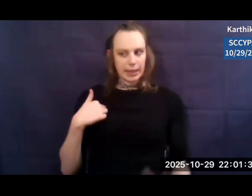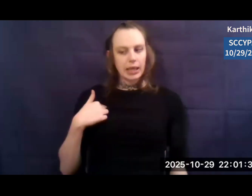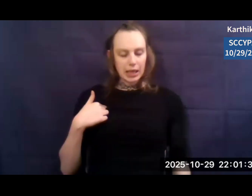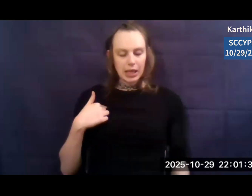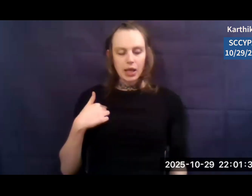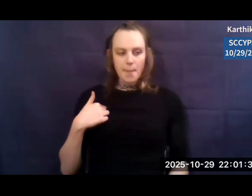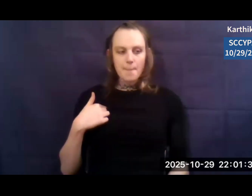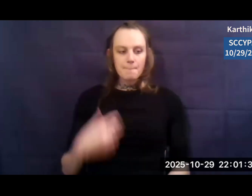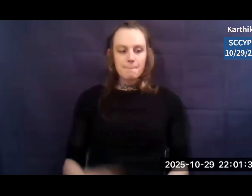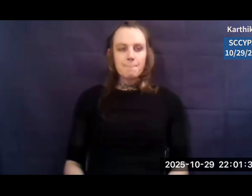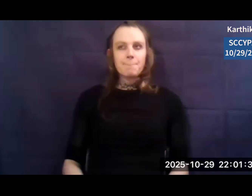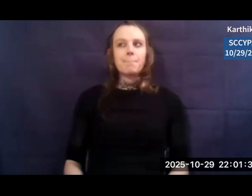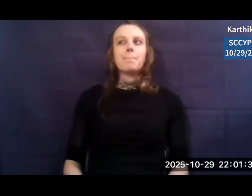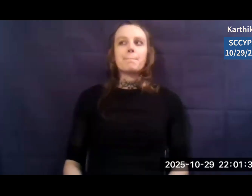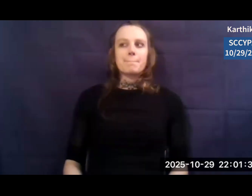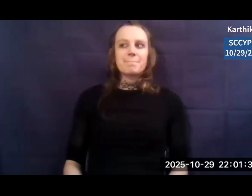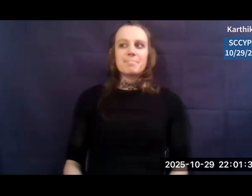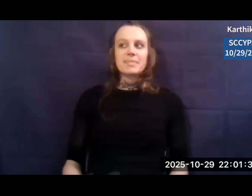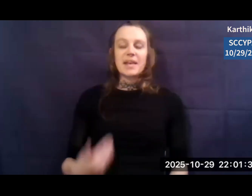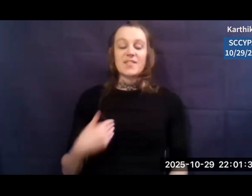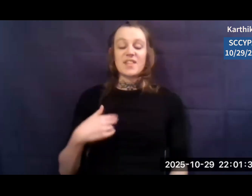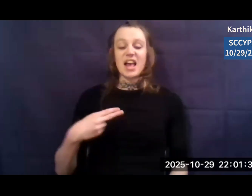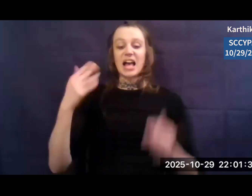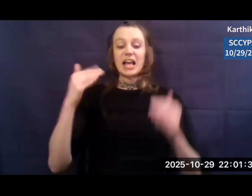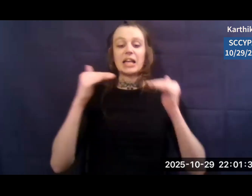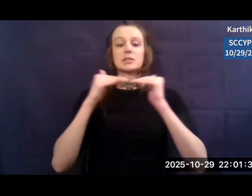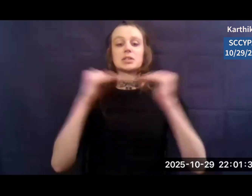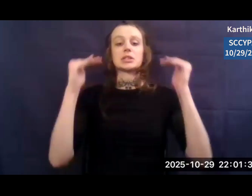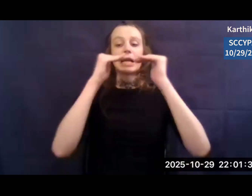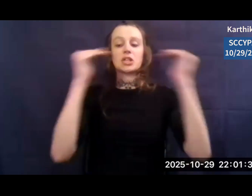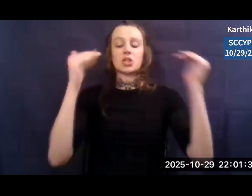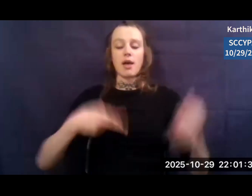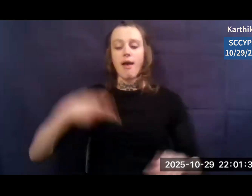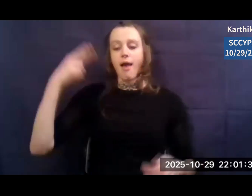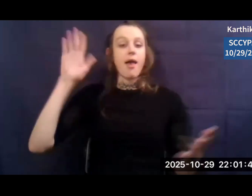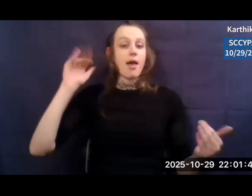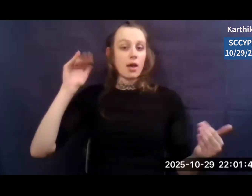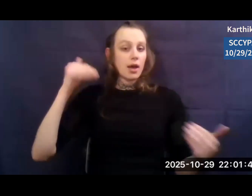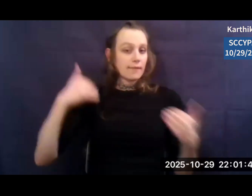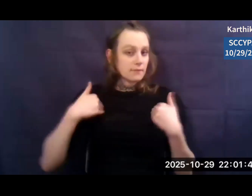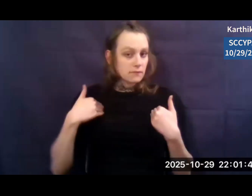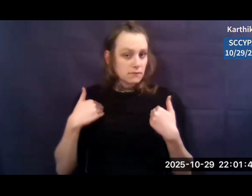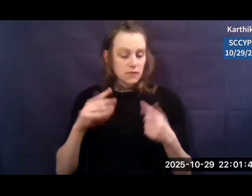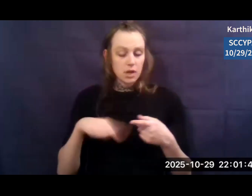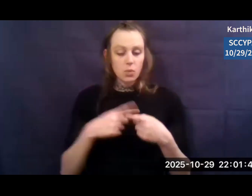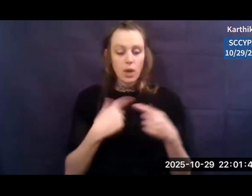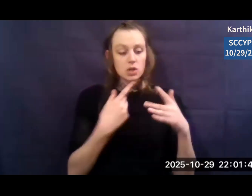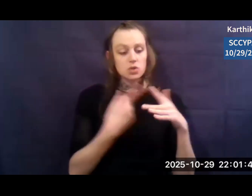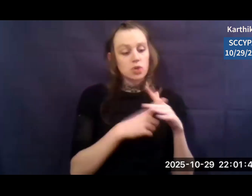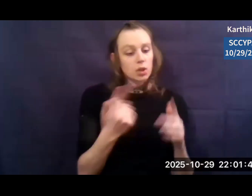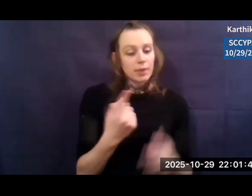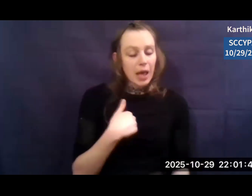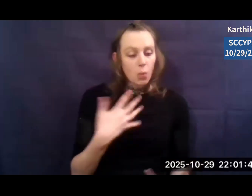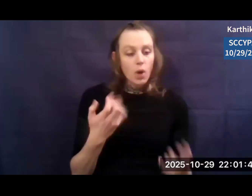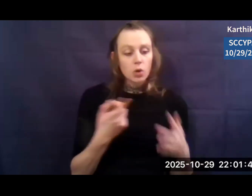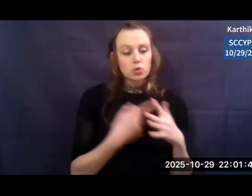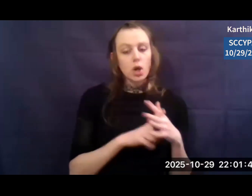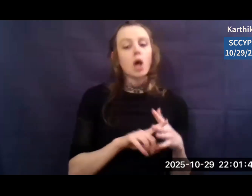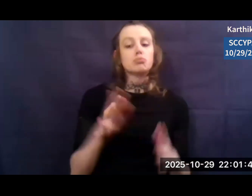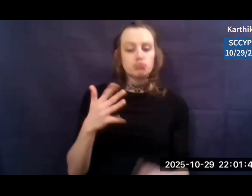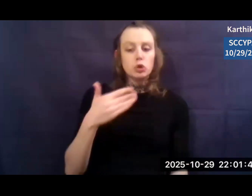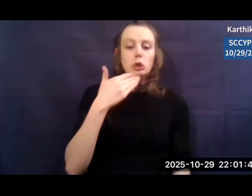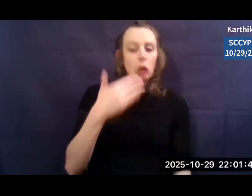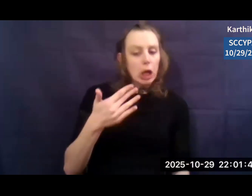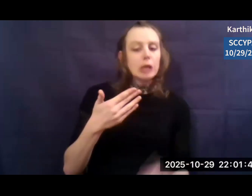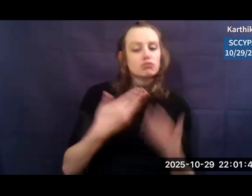we have high standards in a lot of ways. It's like when I start on something, like I want to start at pretty good overall and